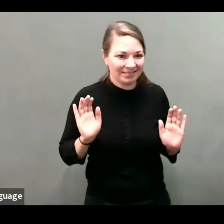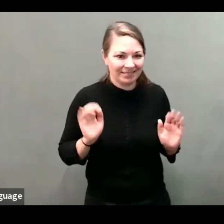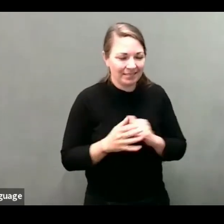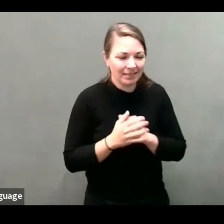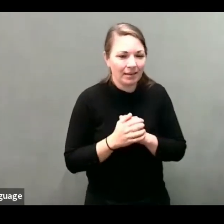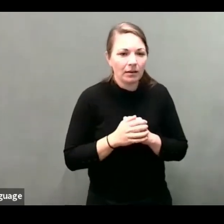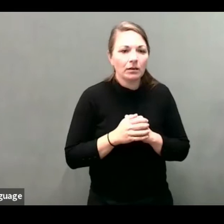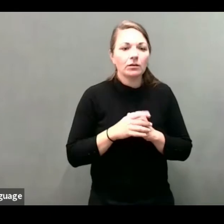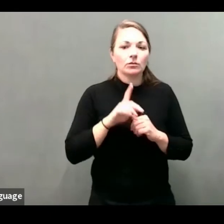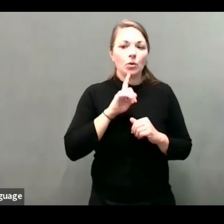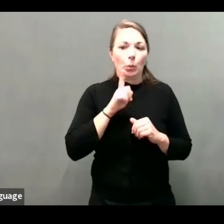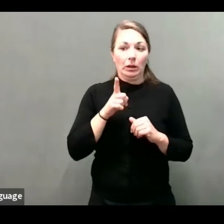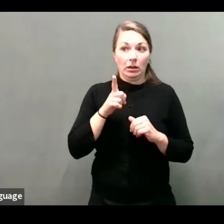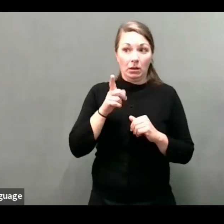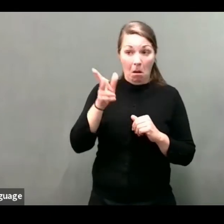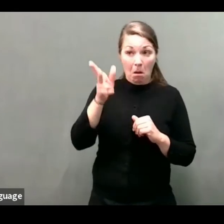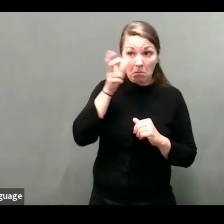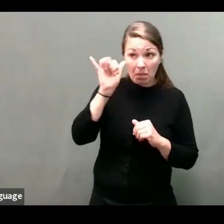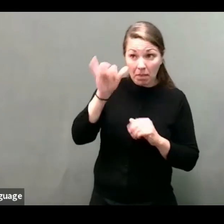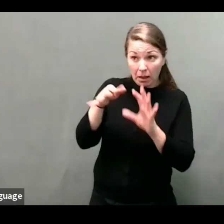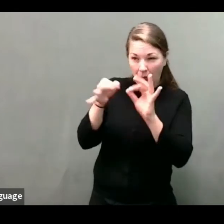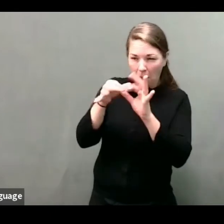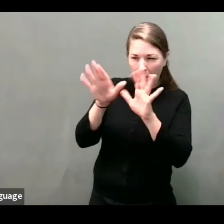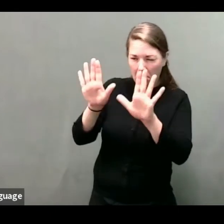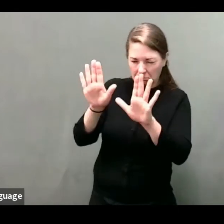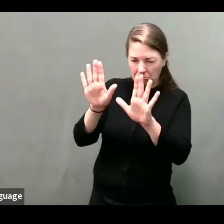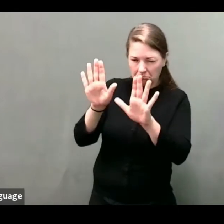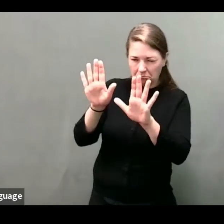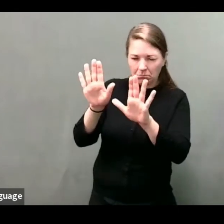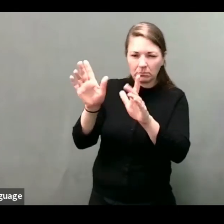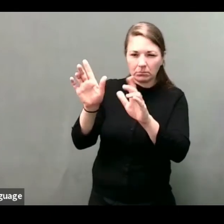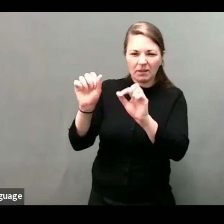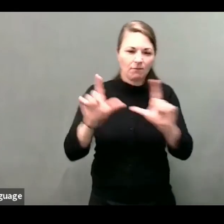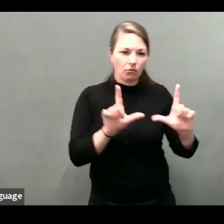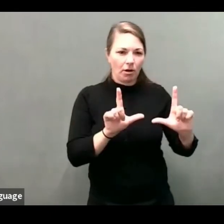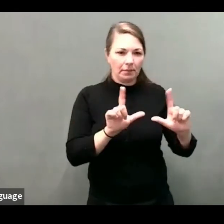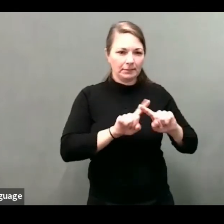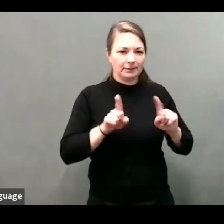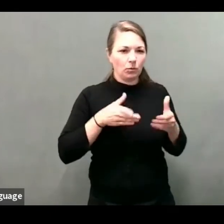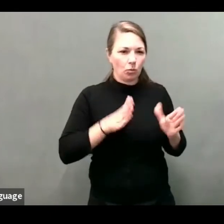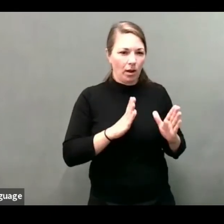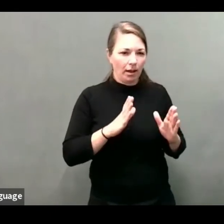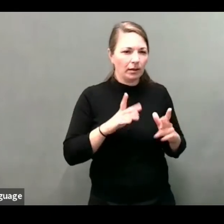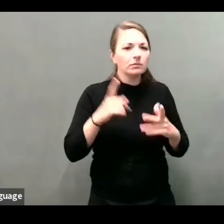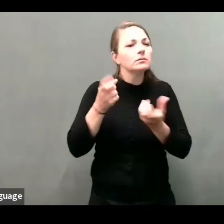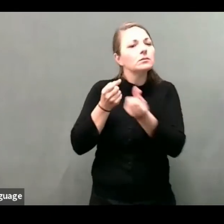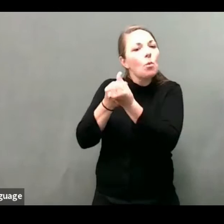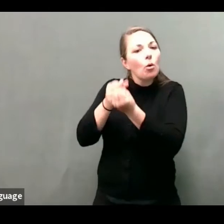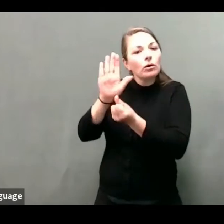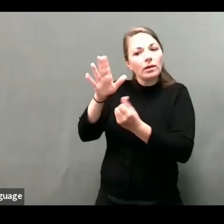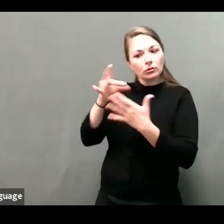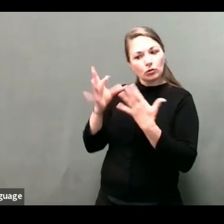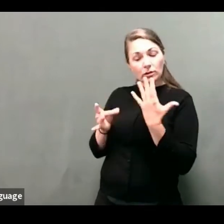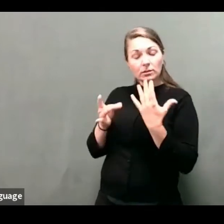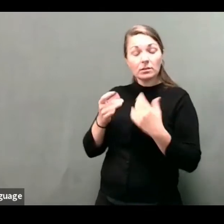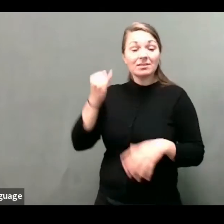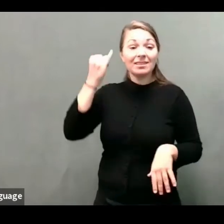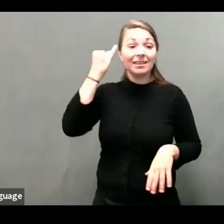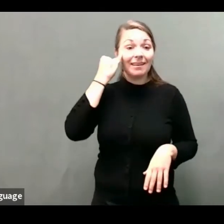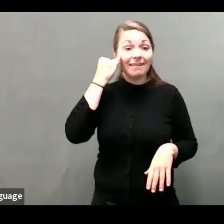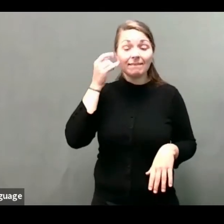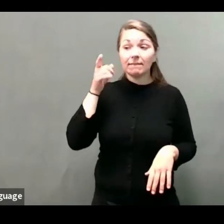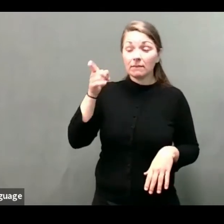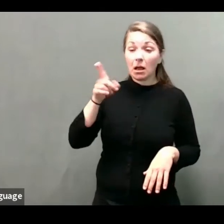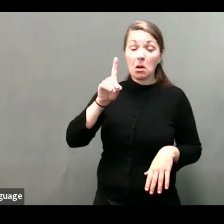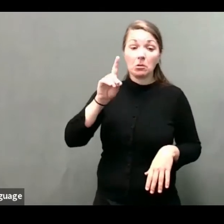kind of reframing, restating, supporting their choices, letting them know that they can, an anonymous report allows them